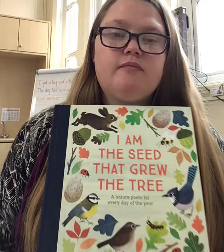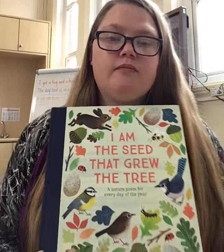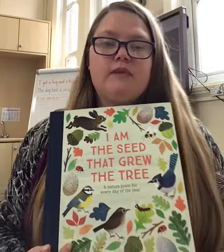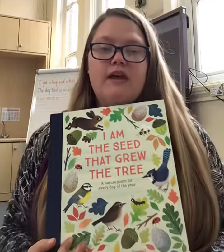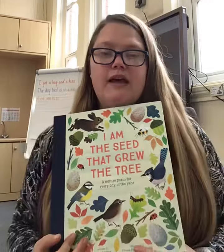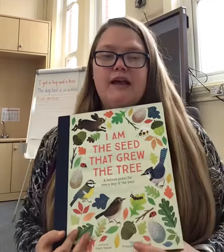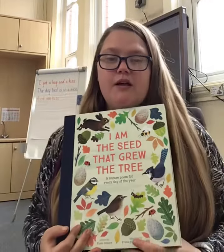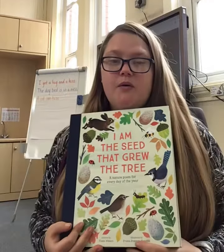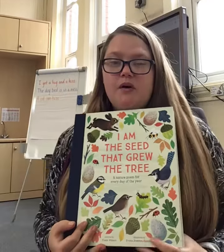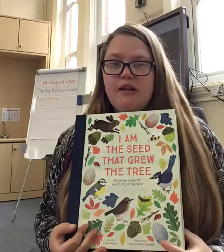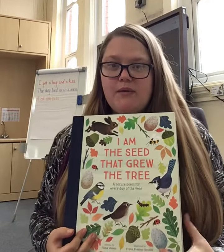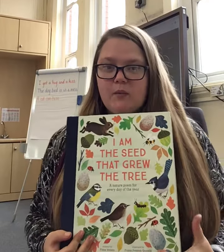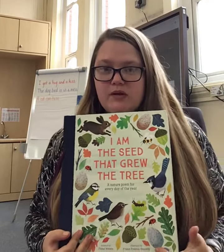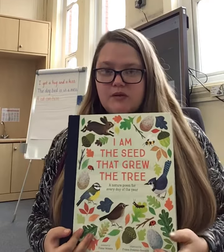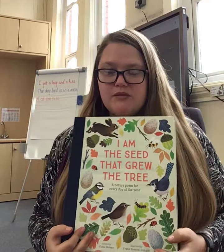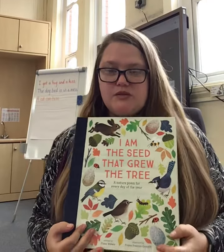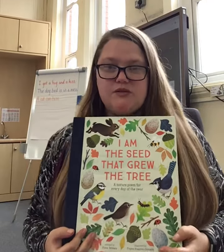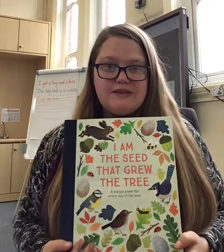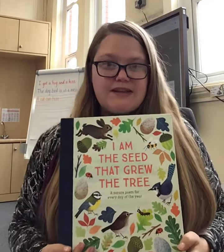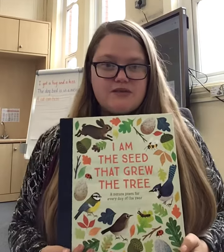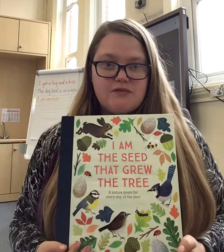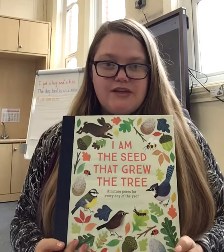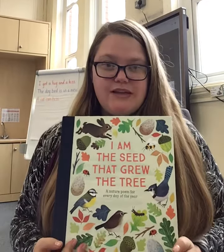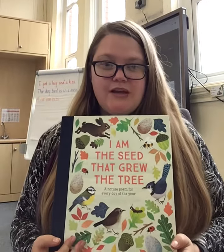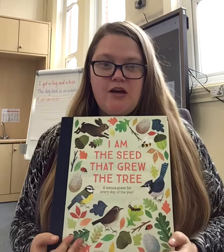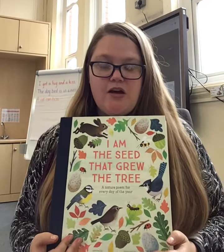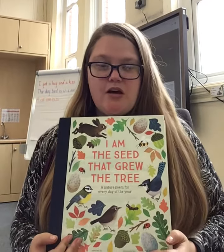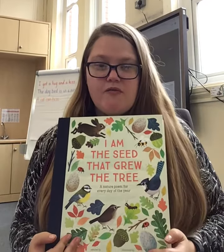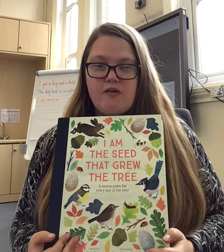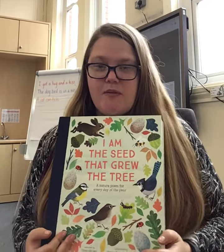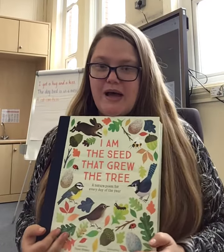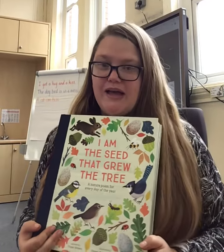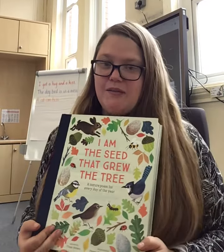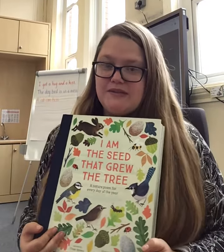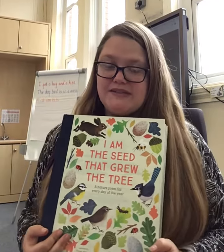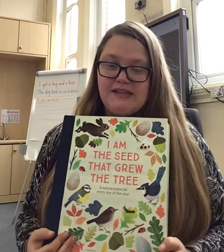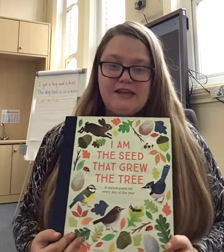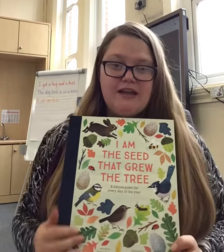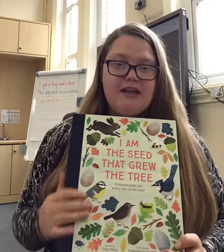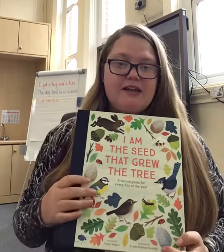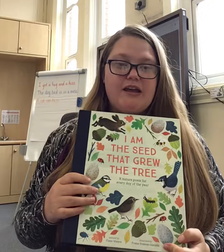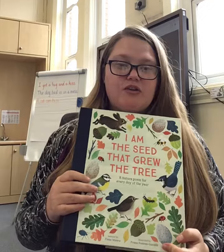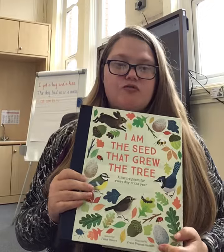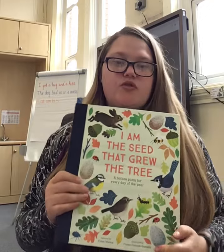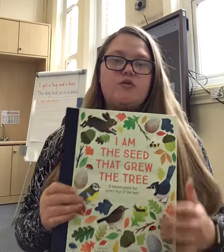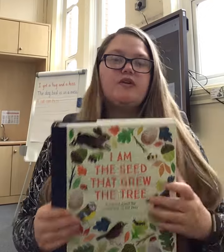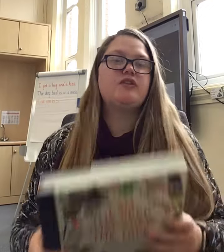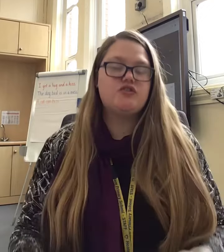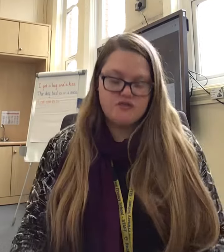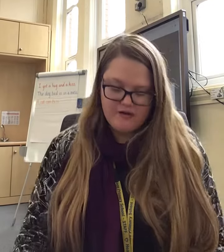Hello all and welcome to today's reading from I Am A Seed That Grew The Tree.